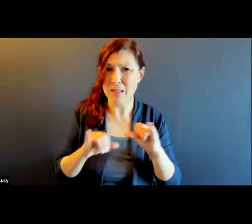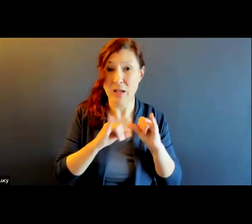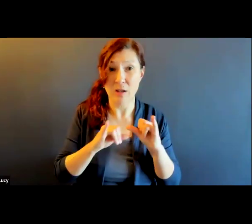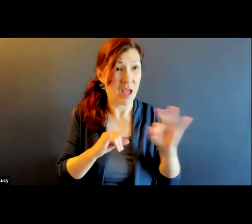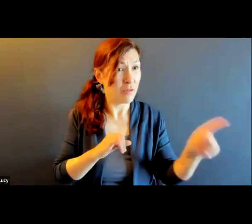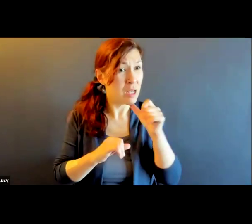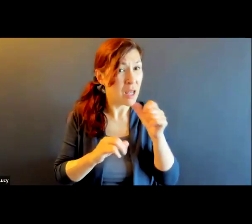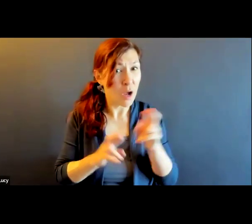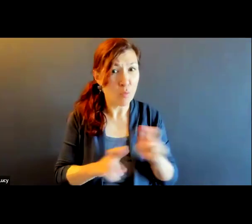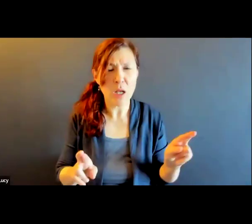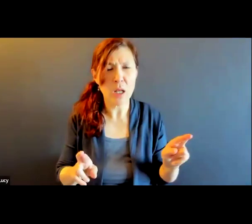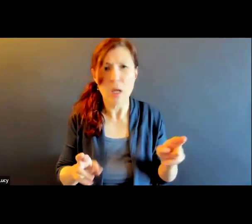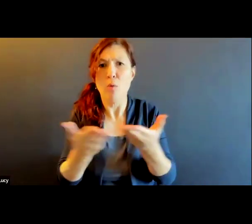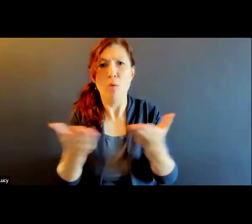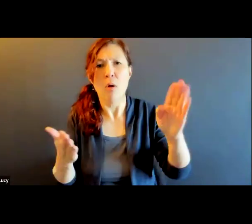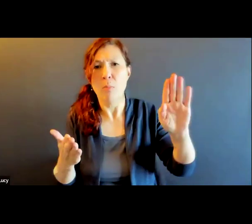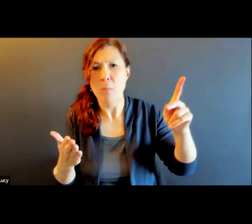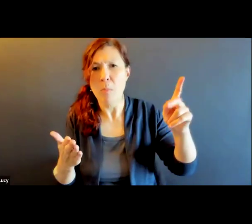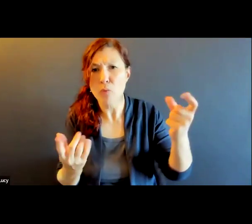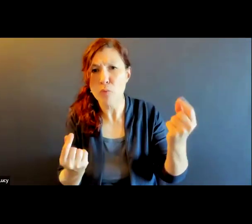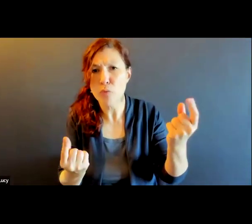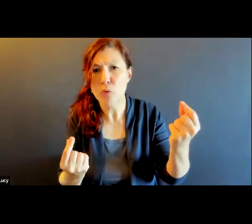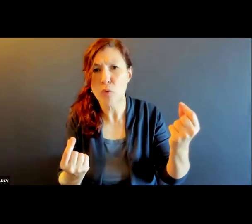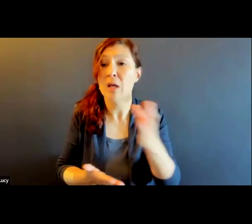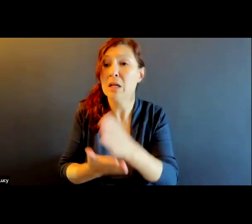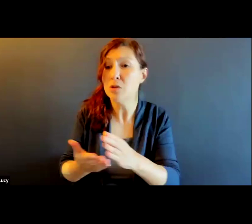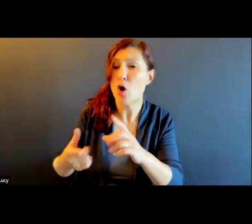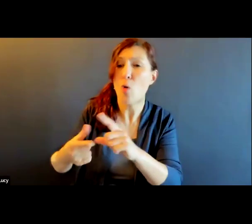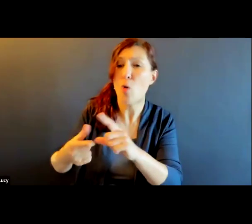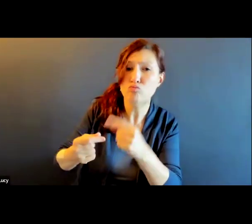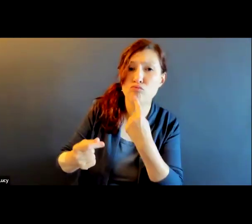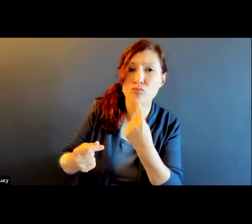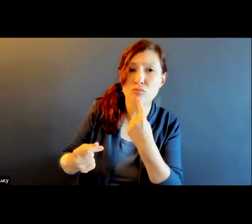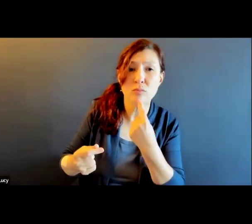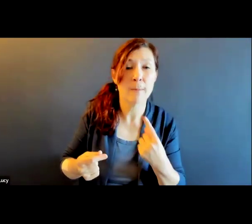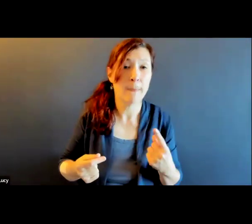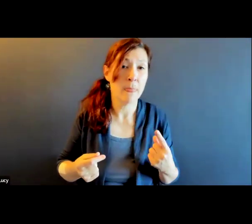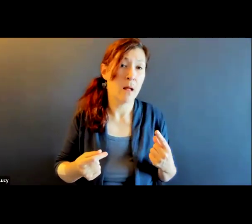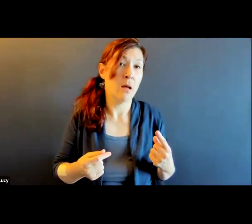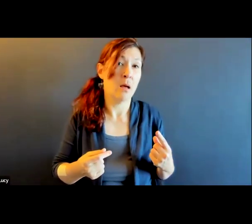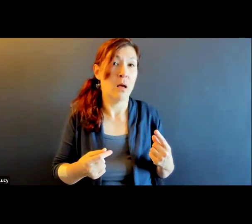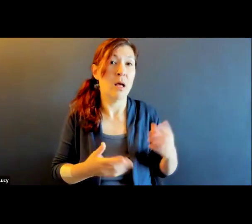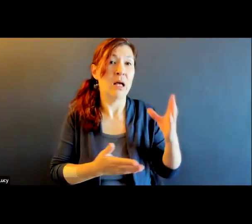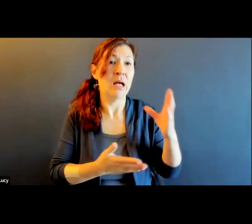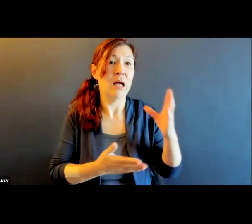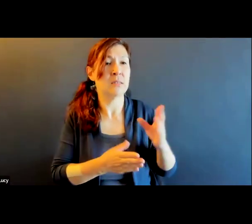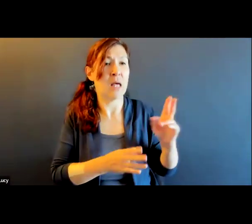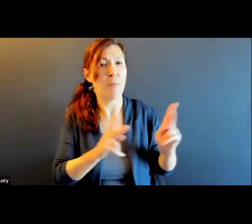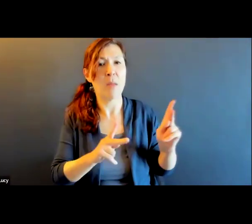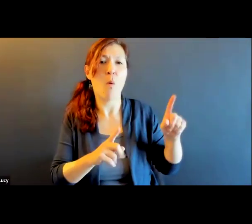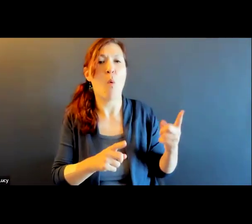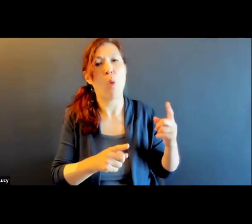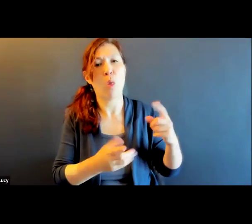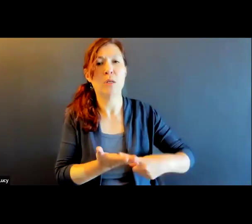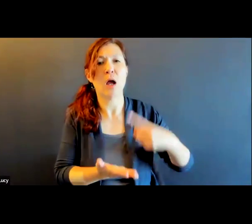do? I've heard it said by some that some of us just bring data and problems to BPS,